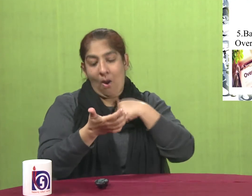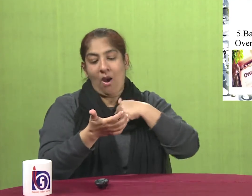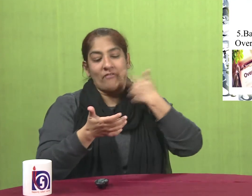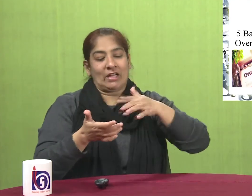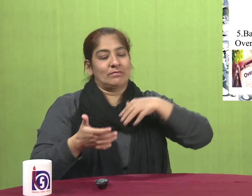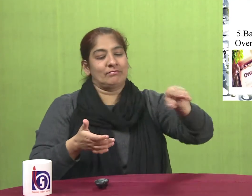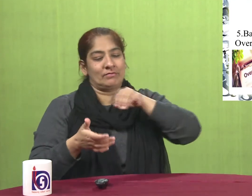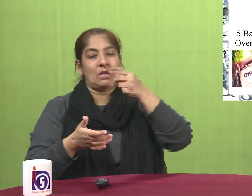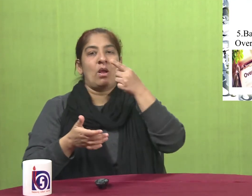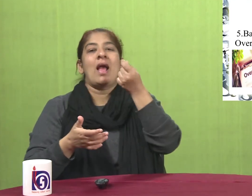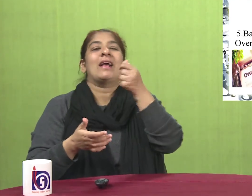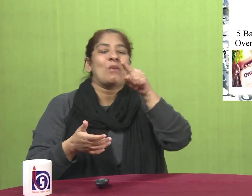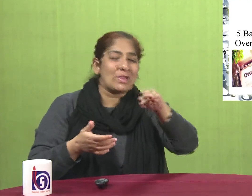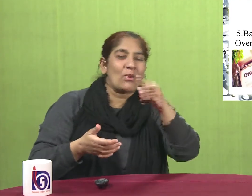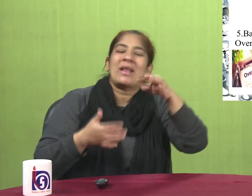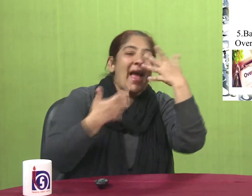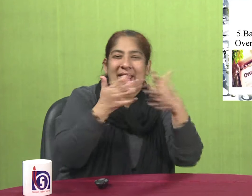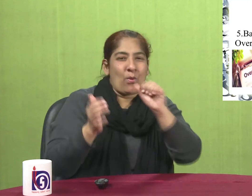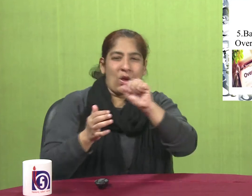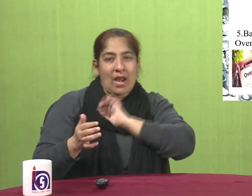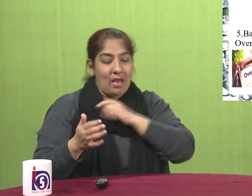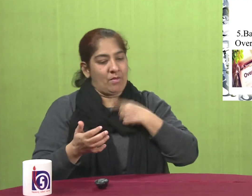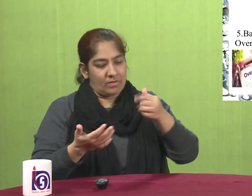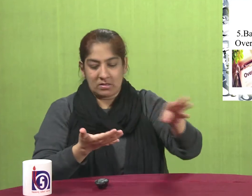And by message alerts, you know that you have taken out the money.